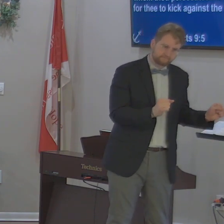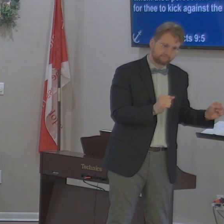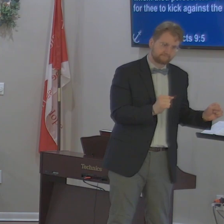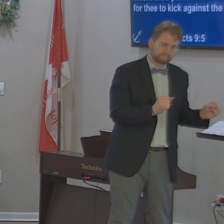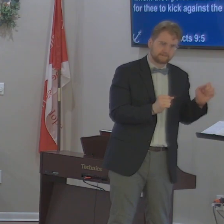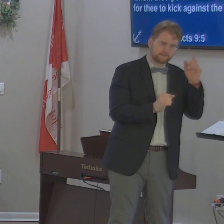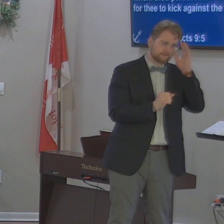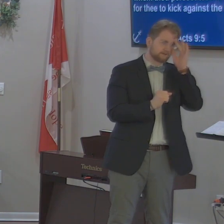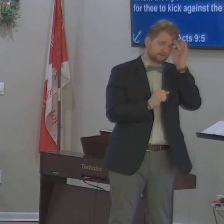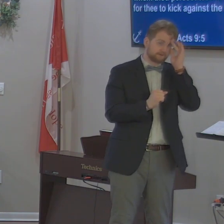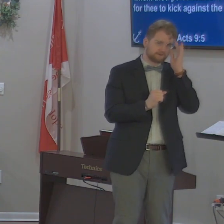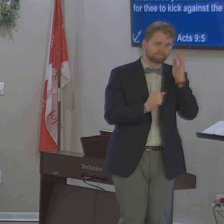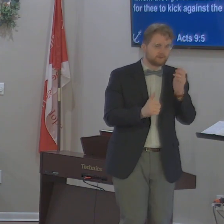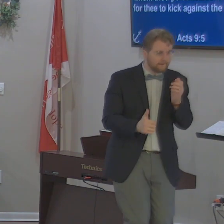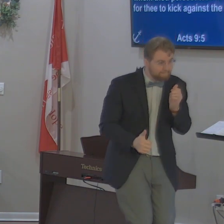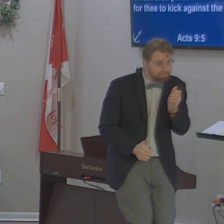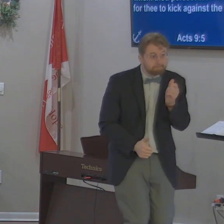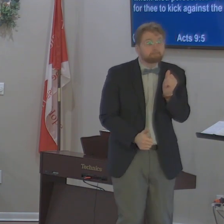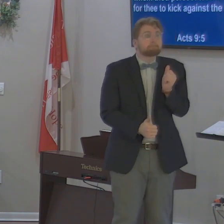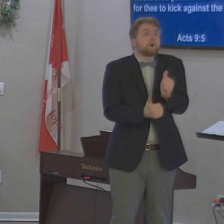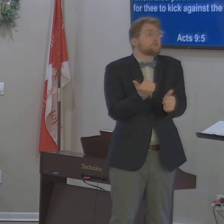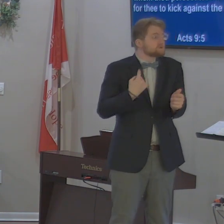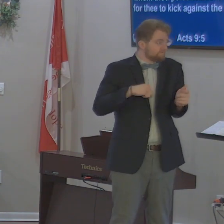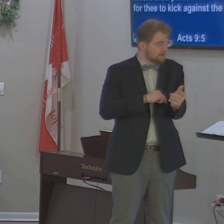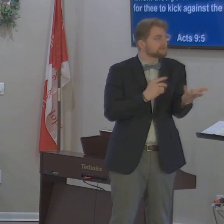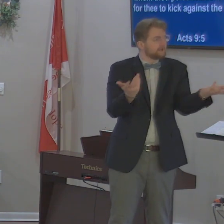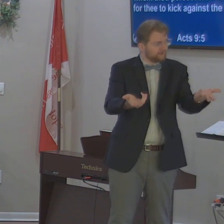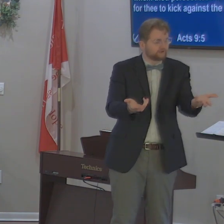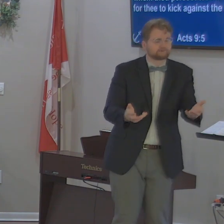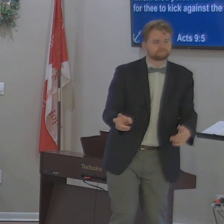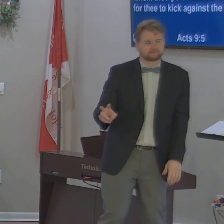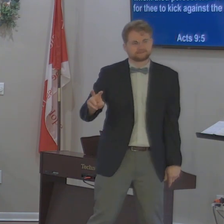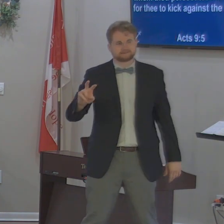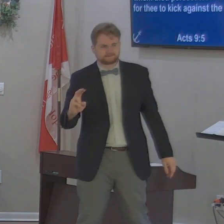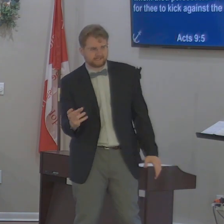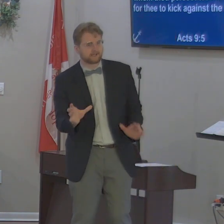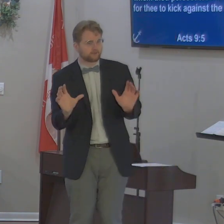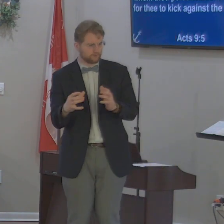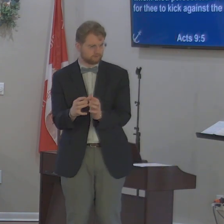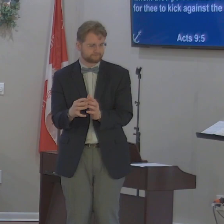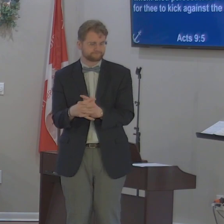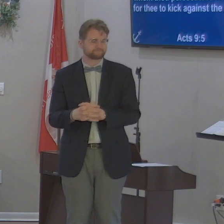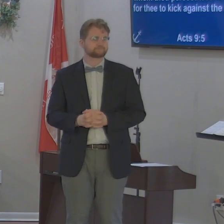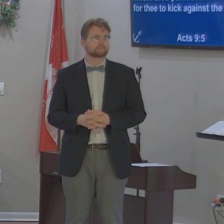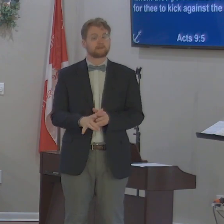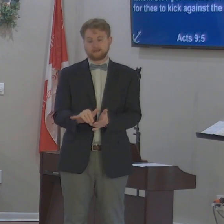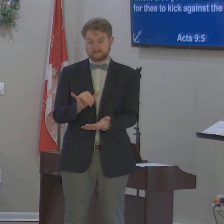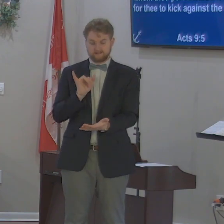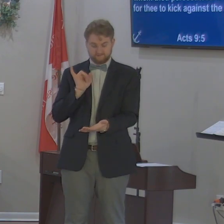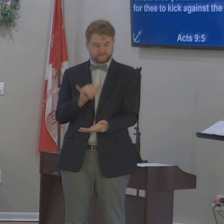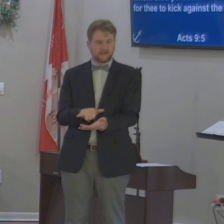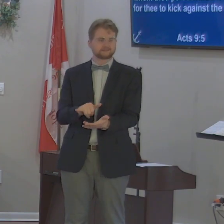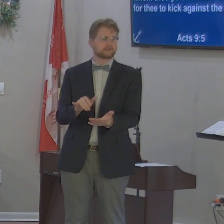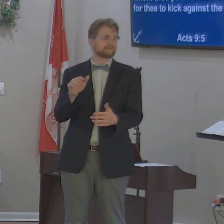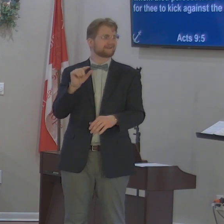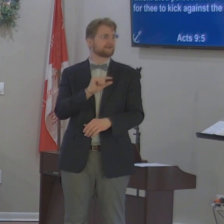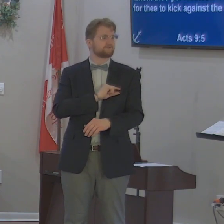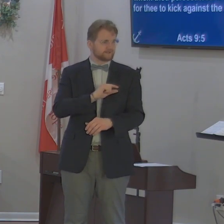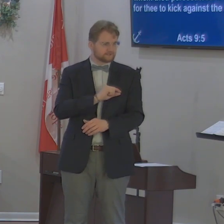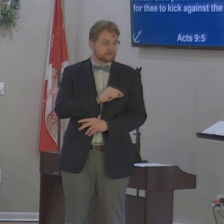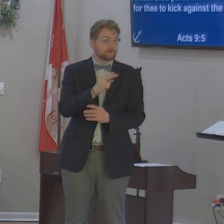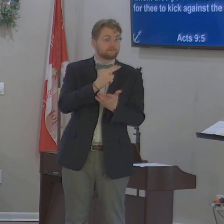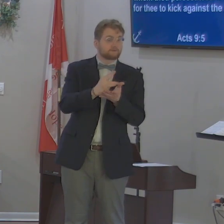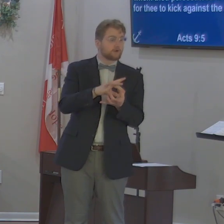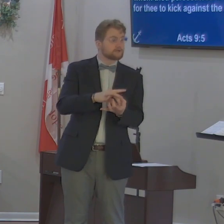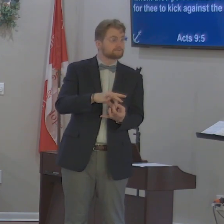Most of us in this room, though, are in this group, and that's really the conviction of the Holy Spirit of God to make saints